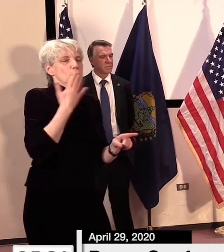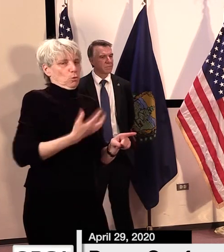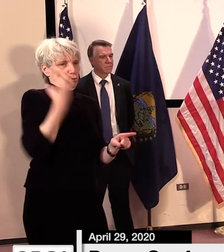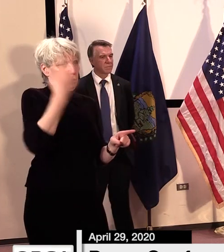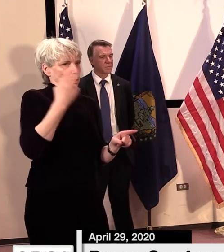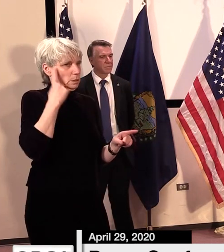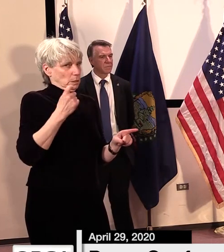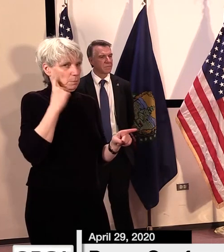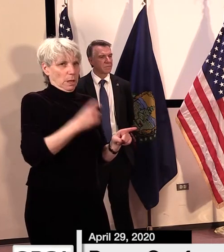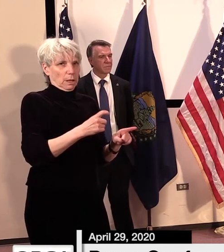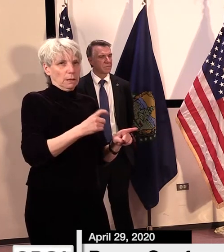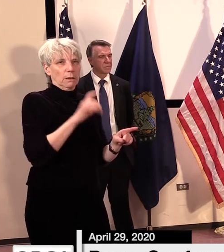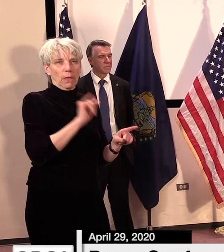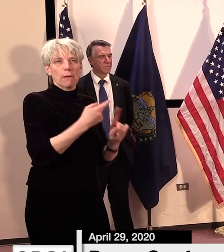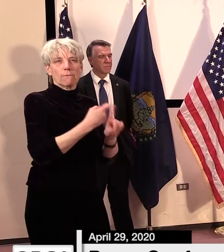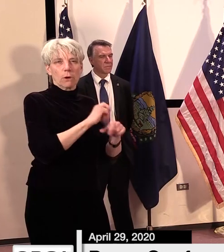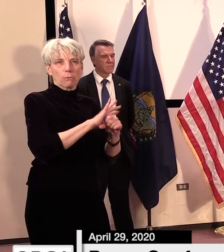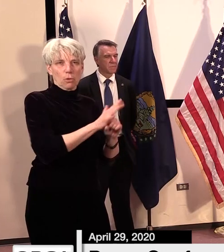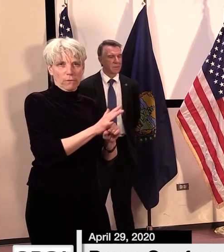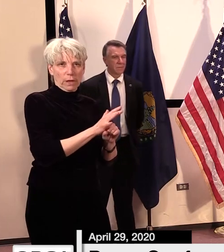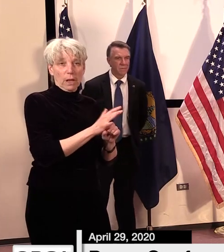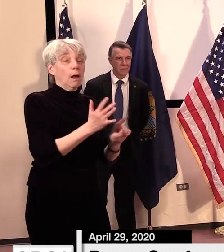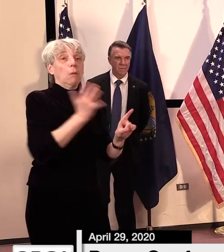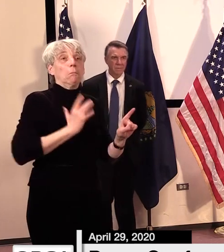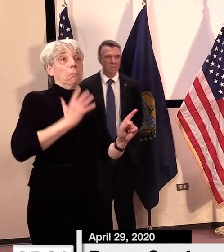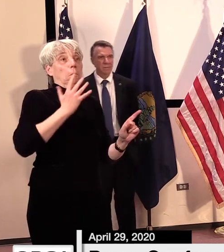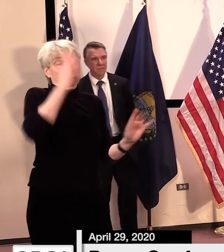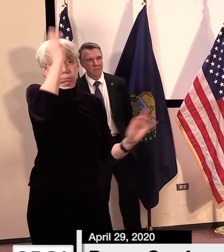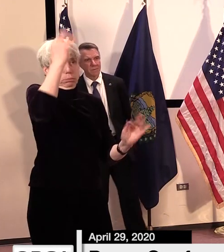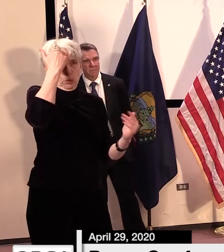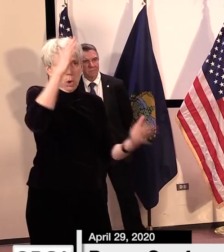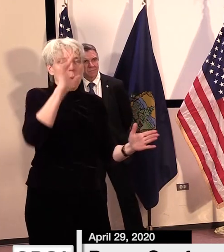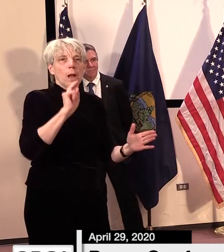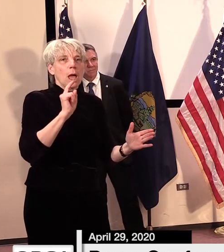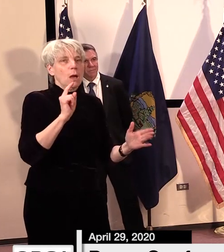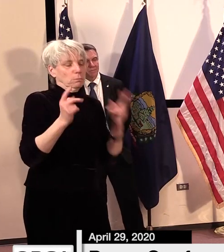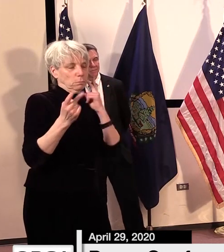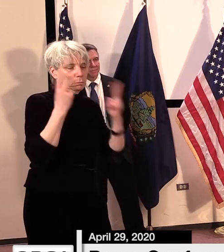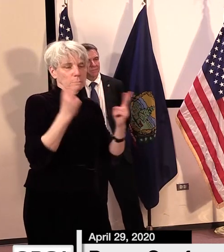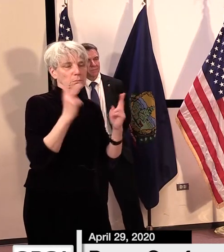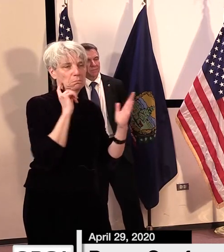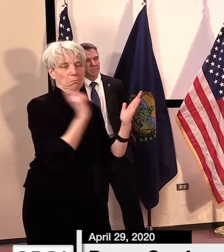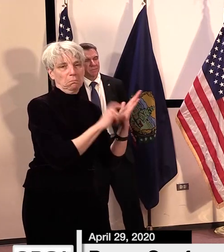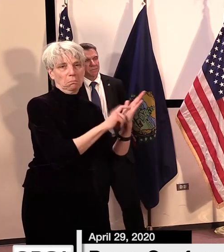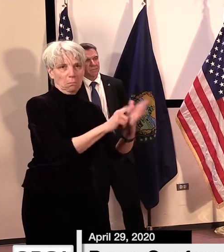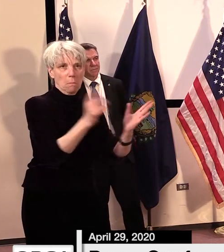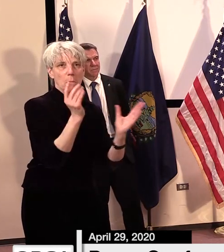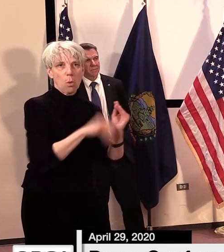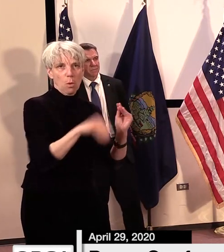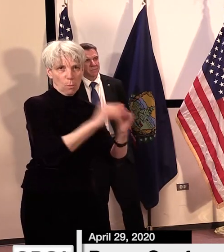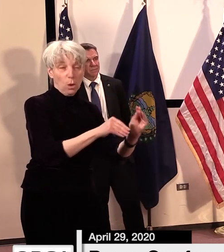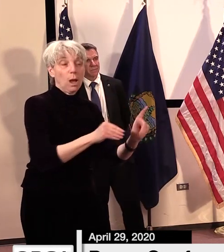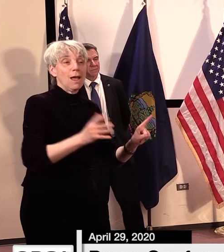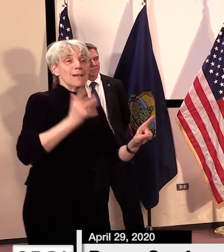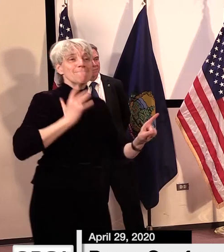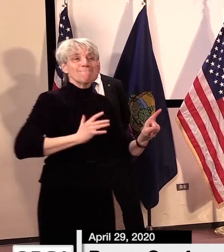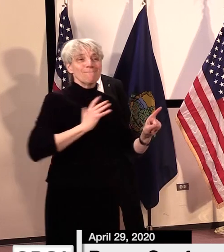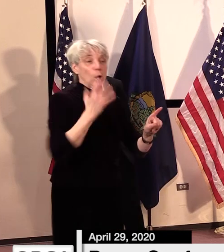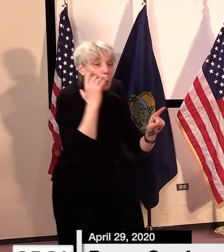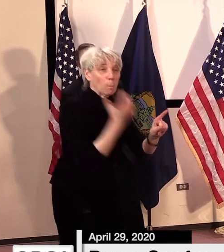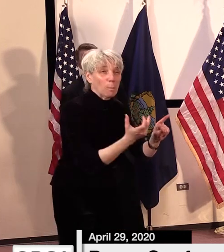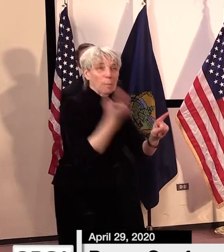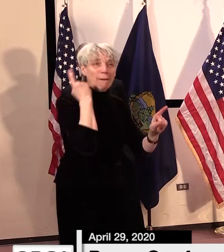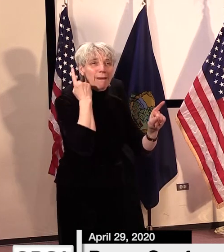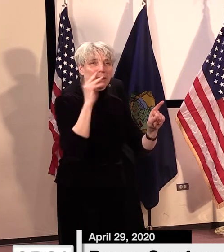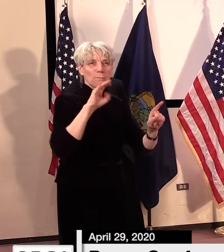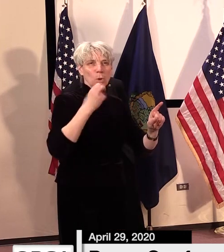that we're well into this pandemic. The question about before is a little harder to answer,